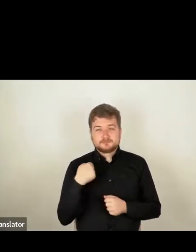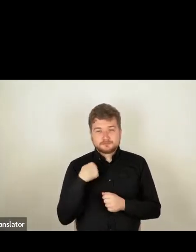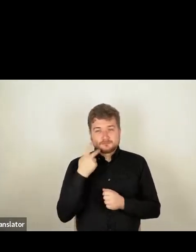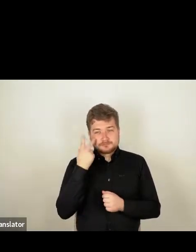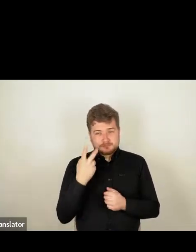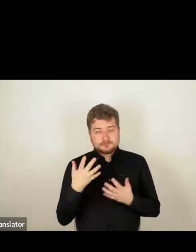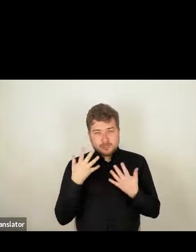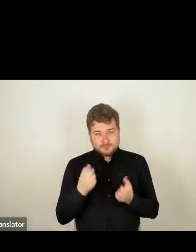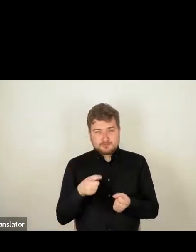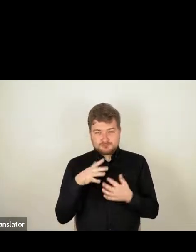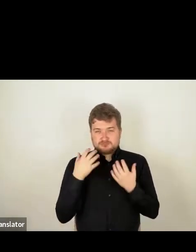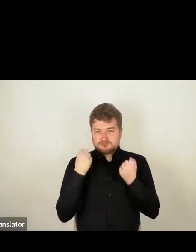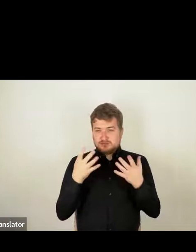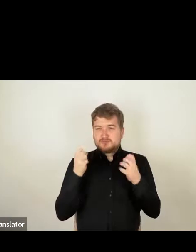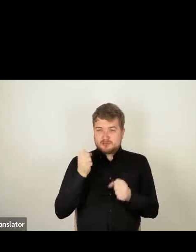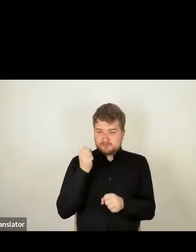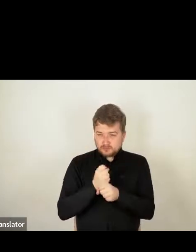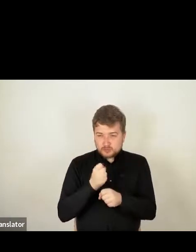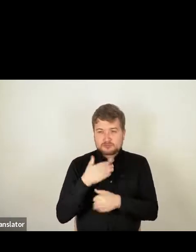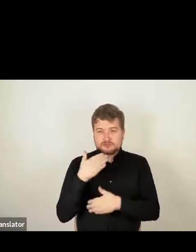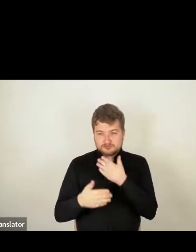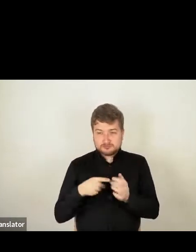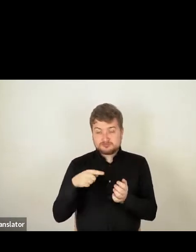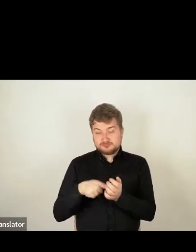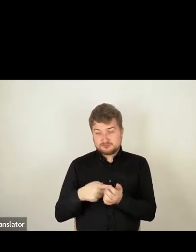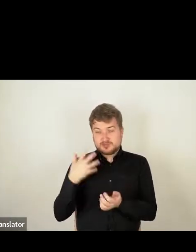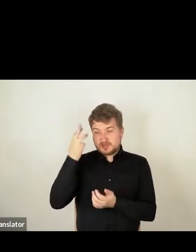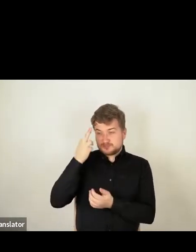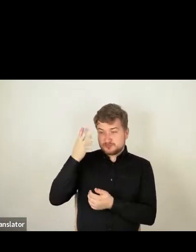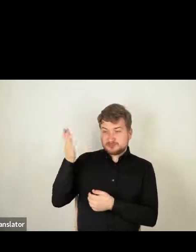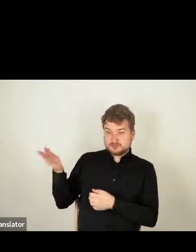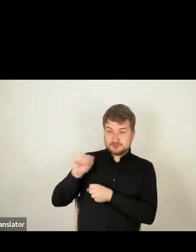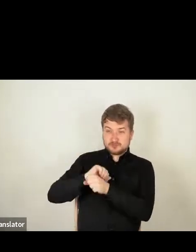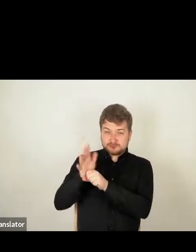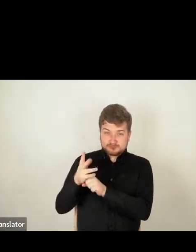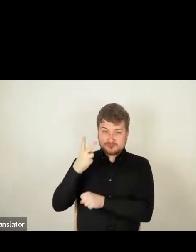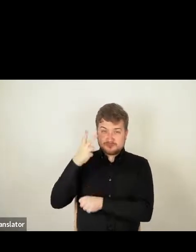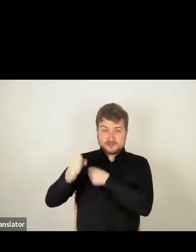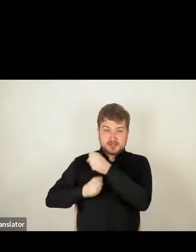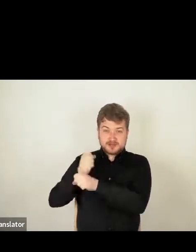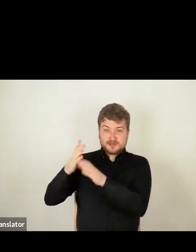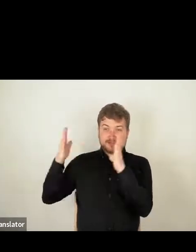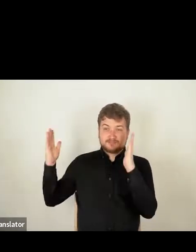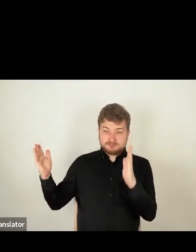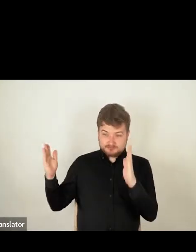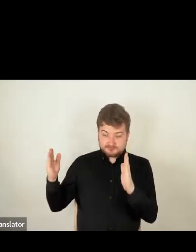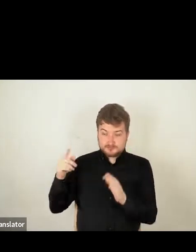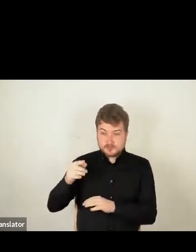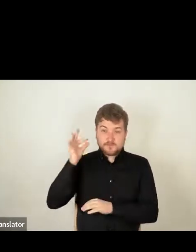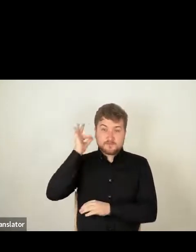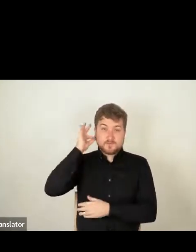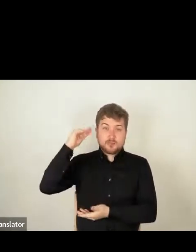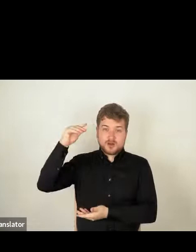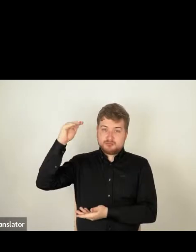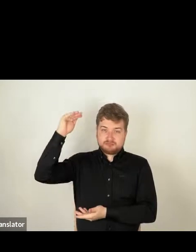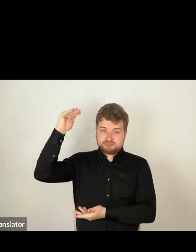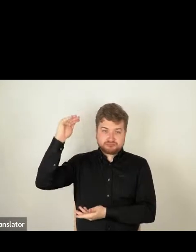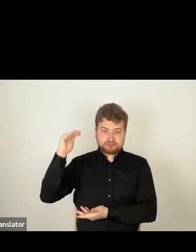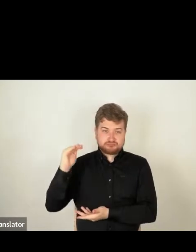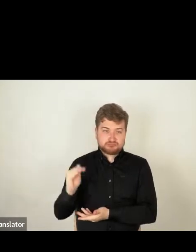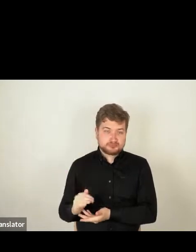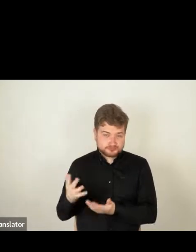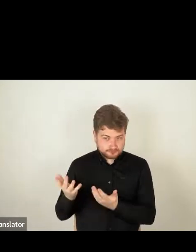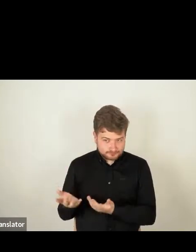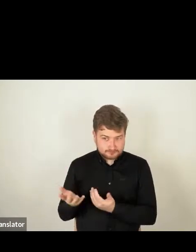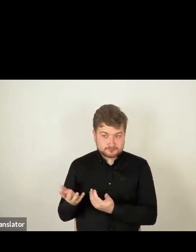regression since COVID. And I think that, and then the general threats in terms of new right-wing governments in many parts